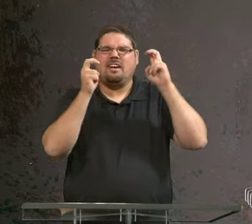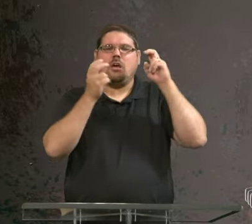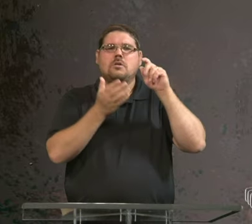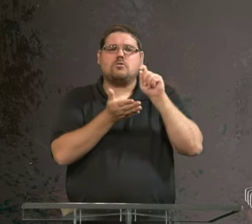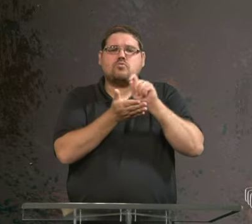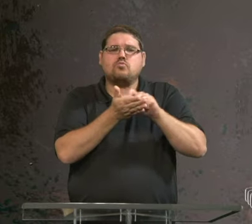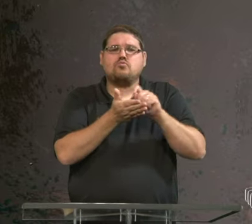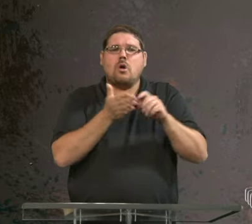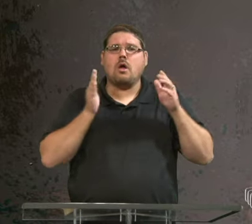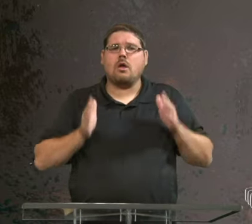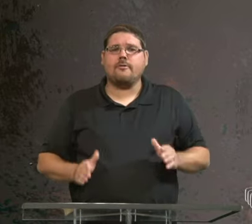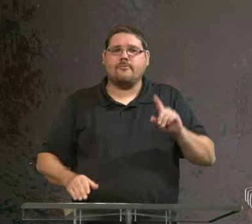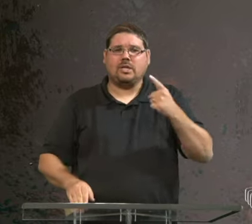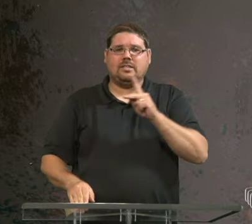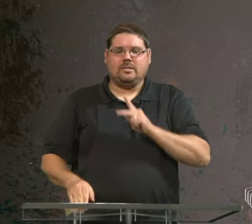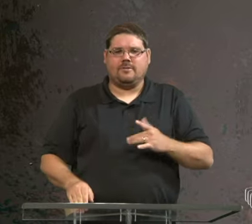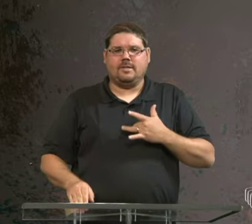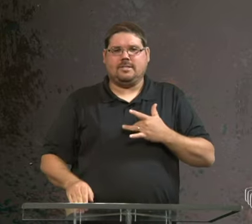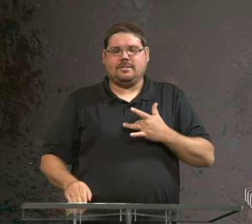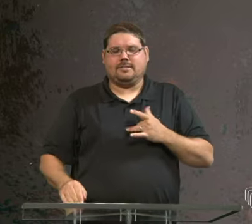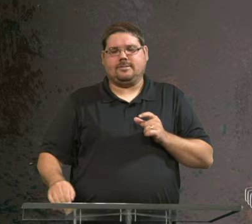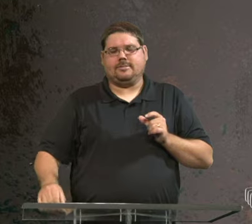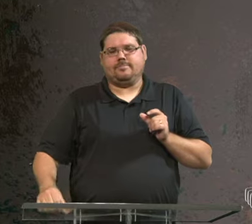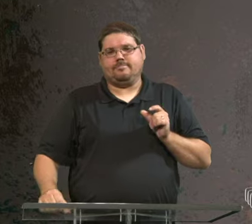was going well. But in chapter 10,